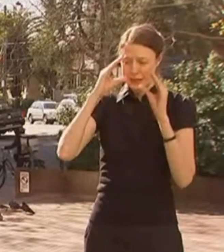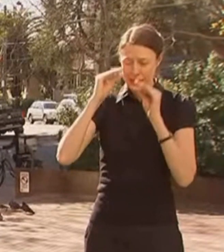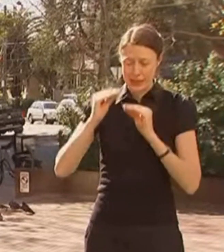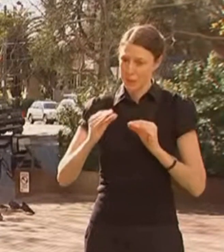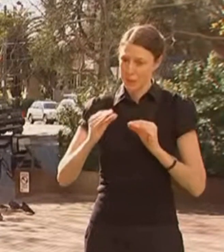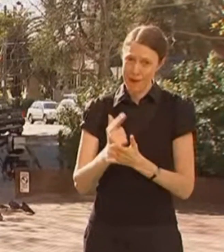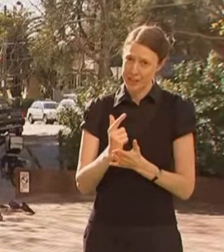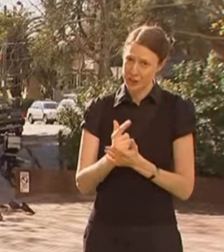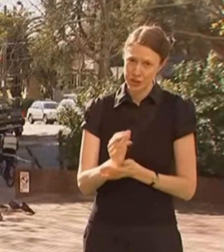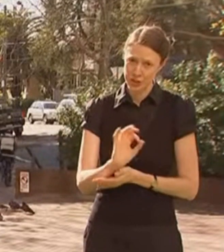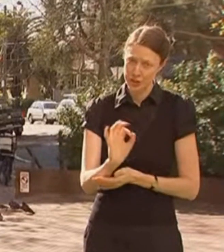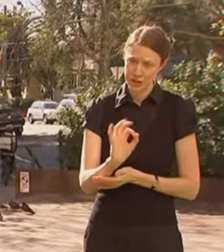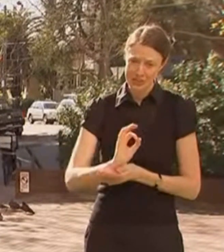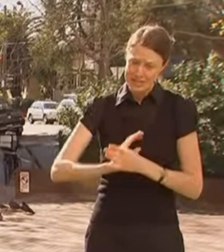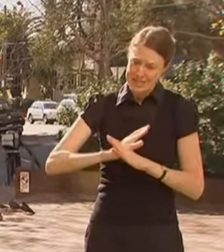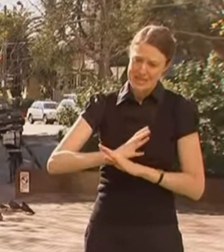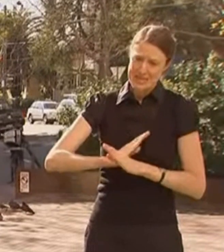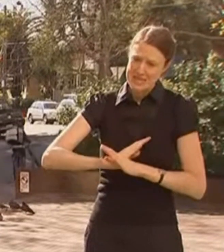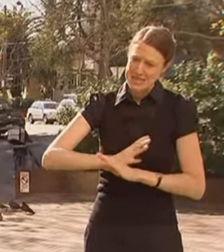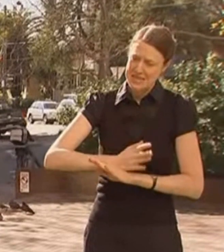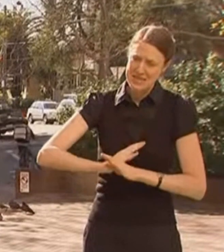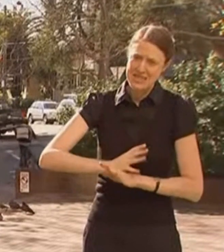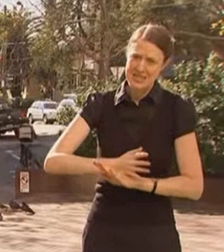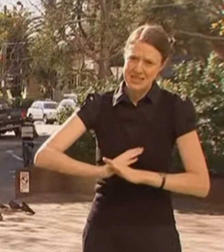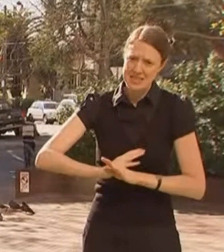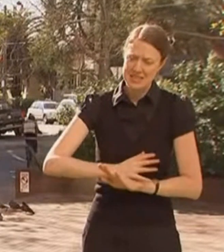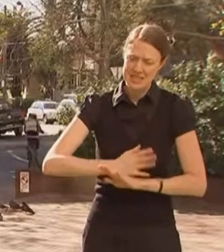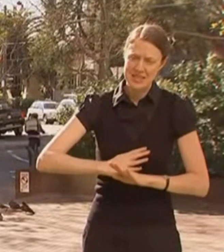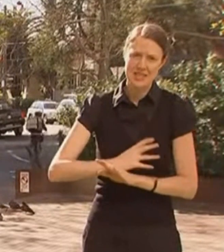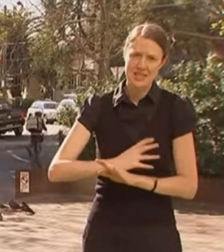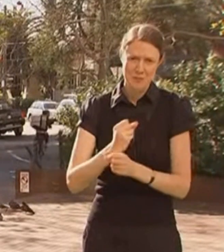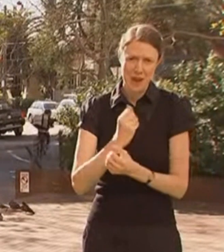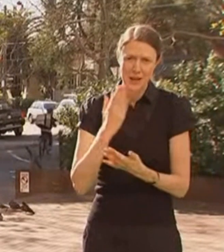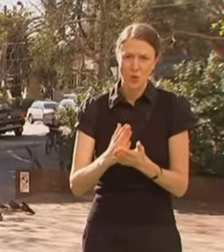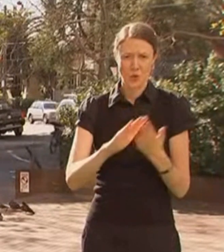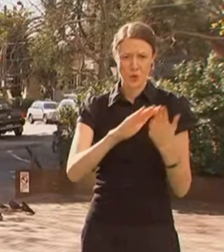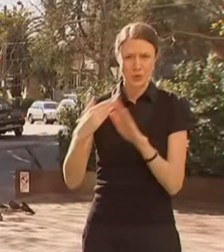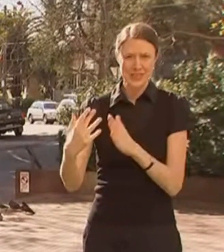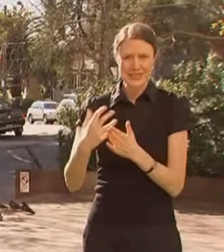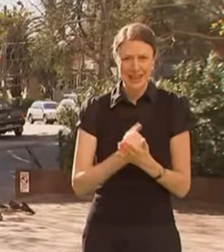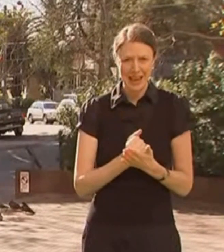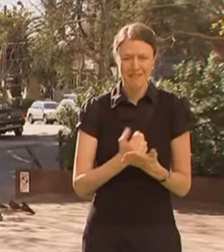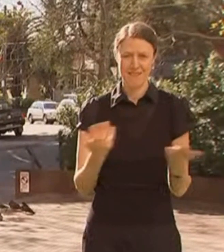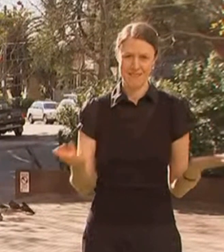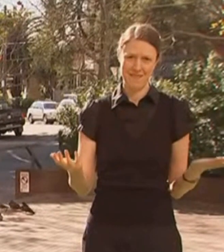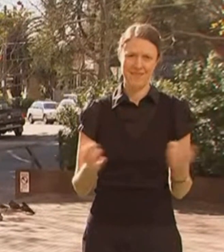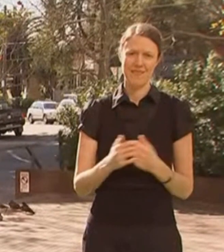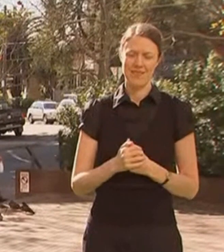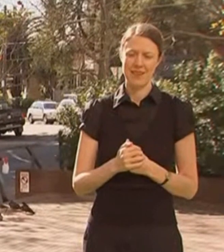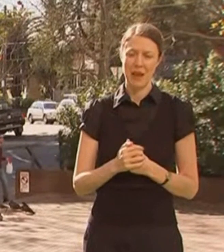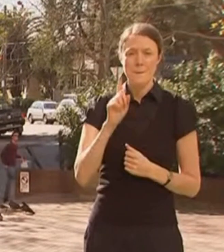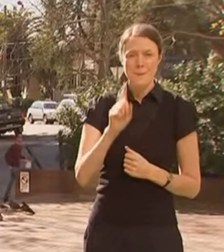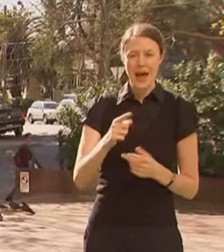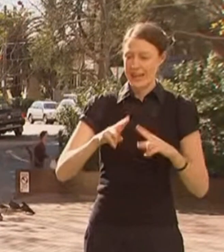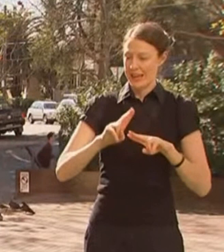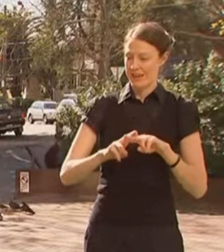second wave which unfortunately undoes all the great work we've put in place. And I know how hard our team